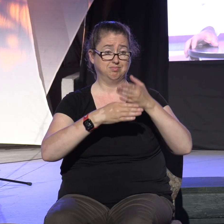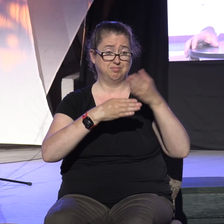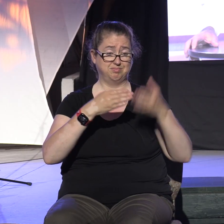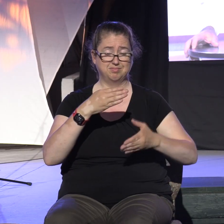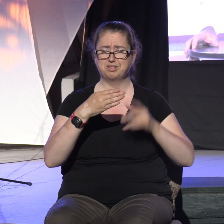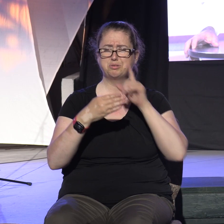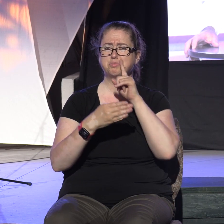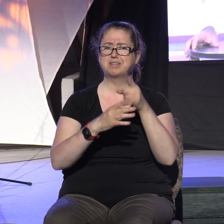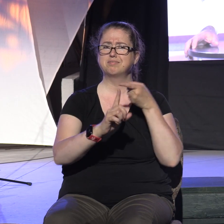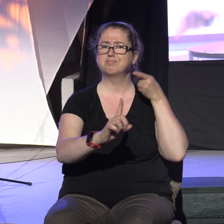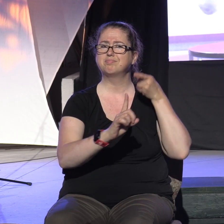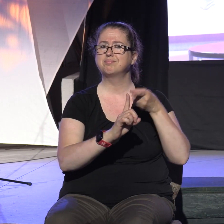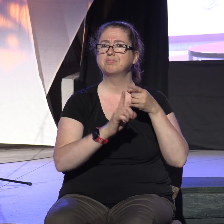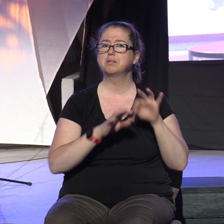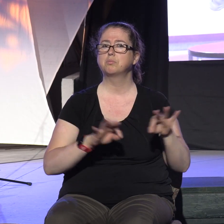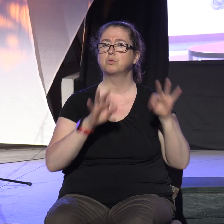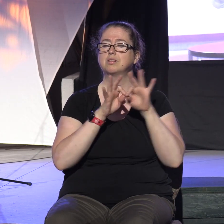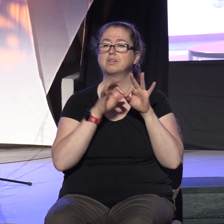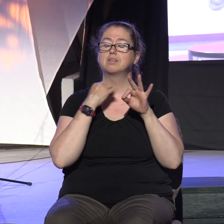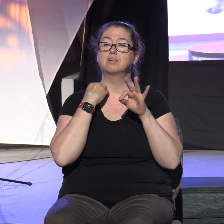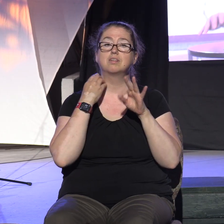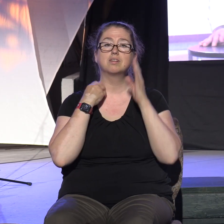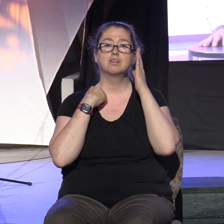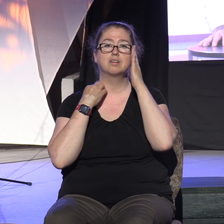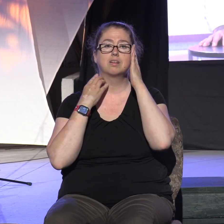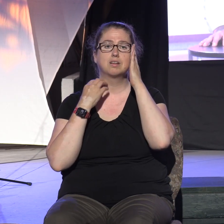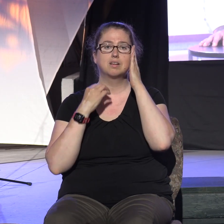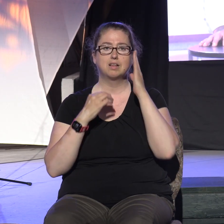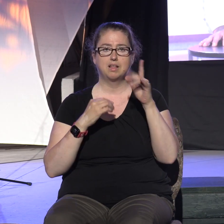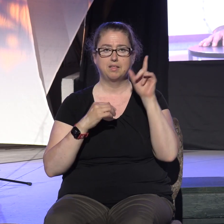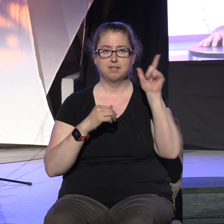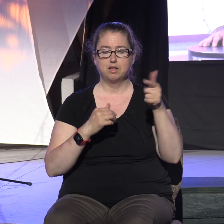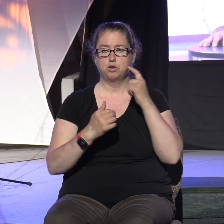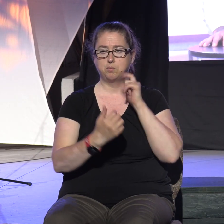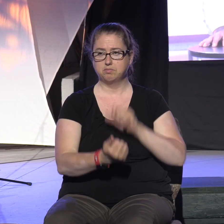them. Verse 3, when the grinders become few.